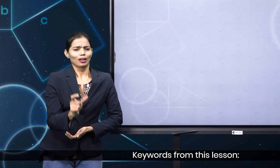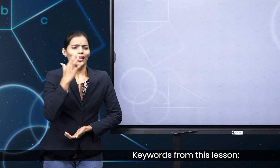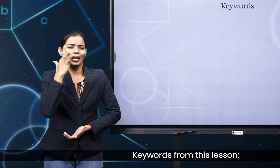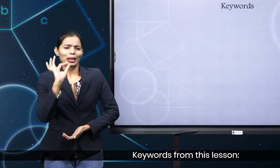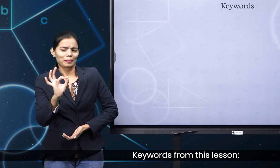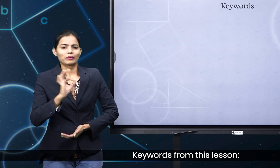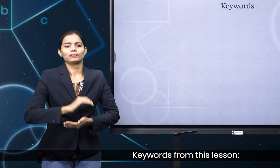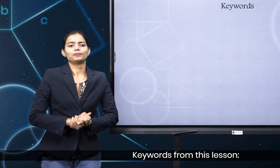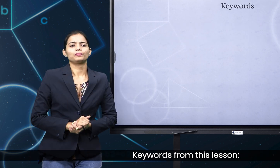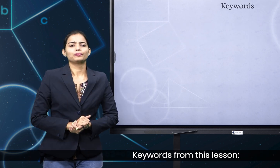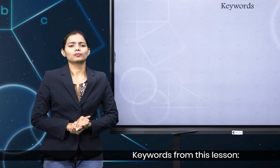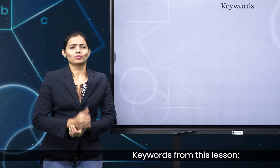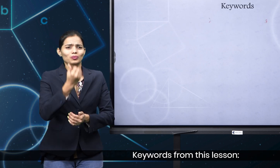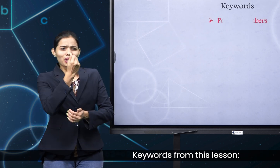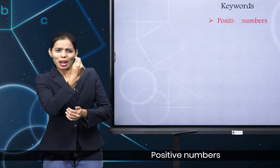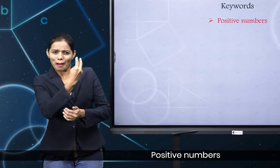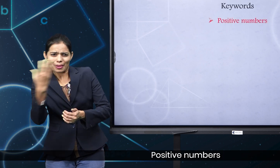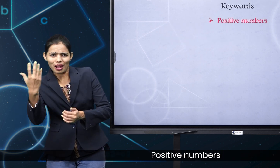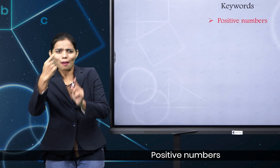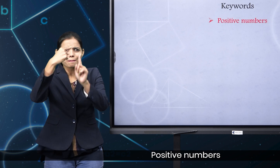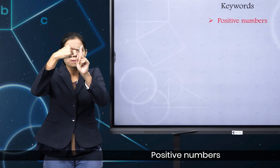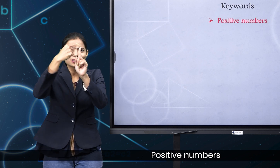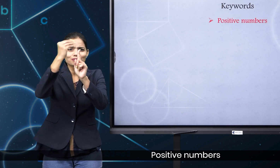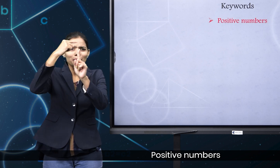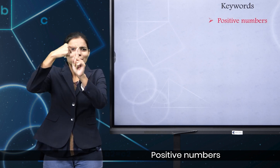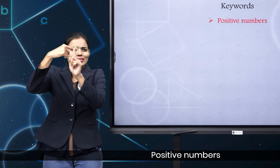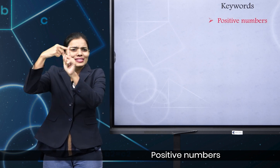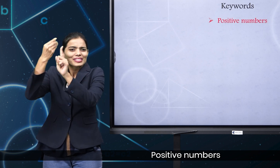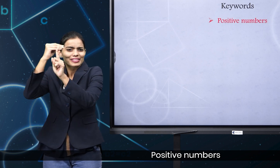Keywords from this lesson. Positive numbers,